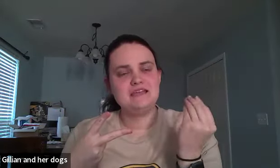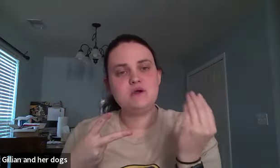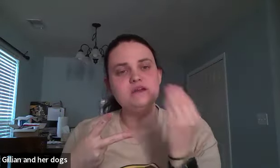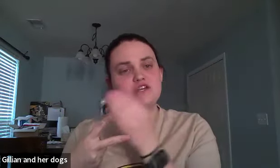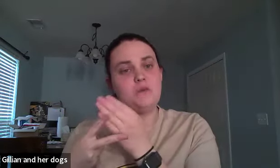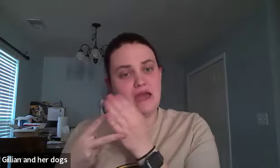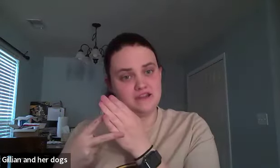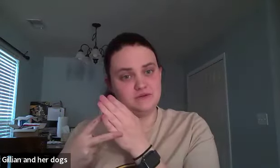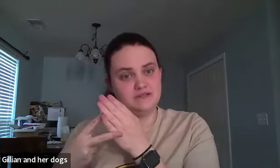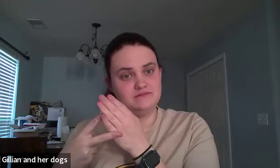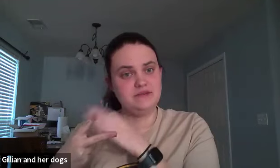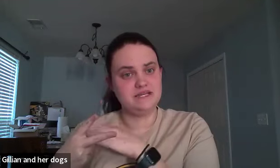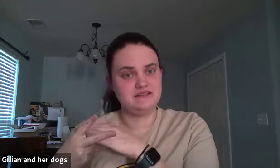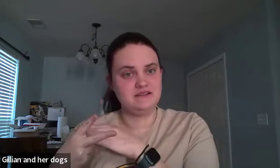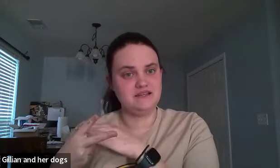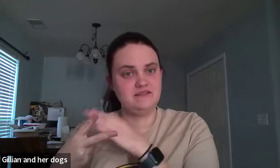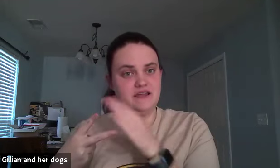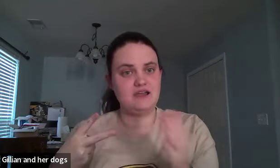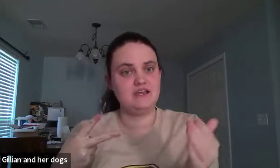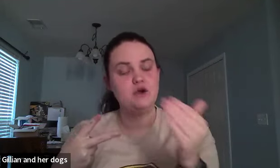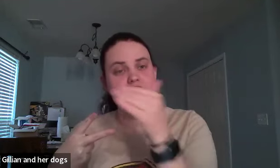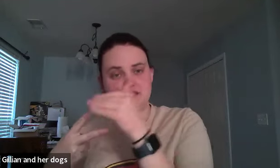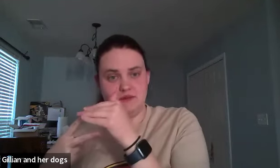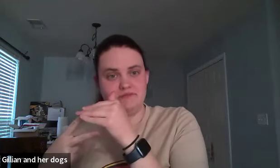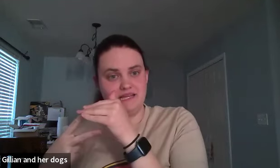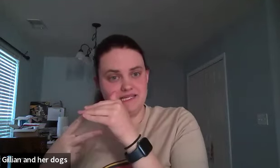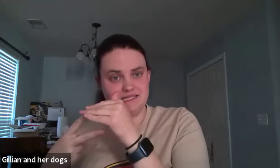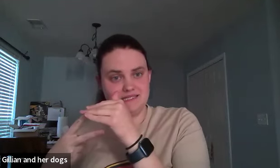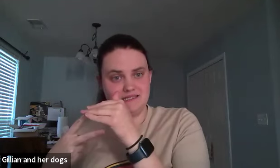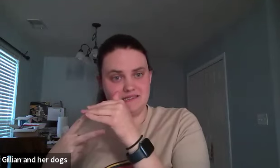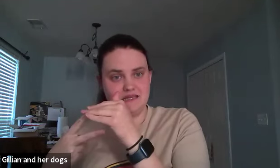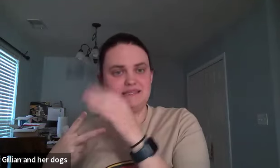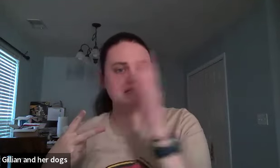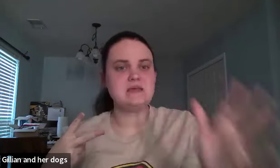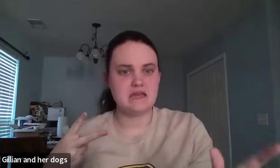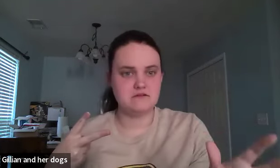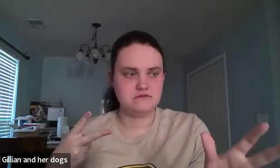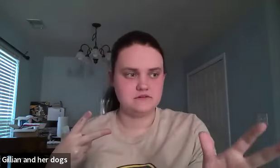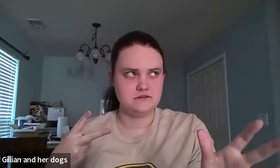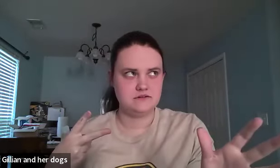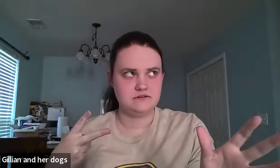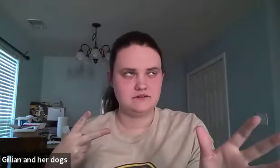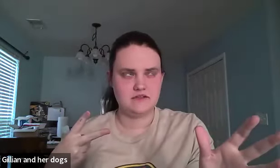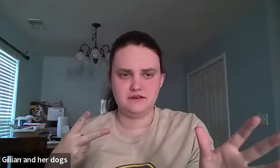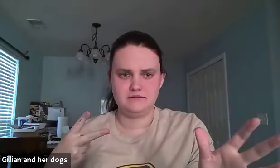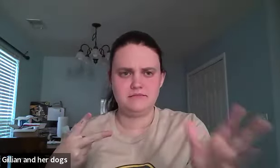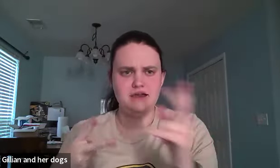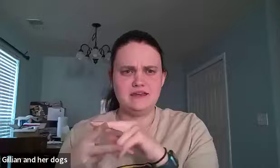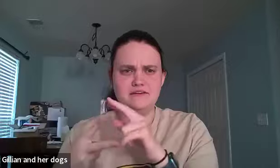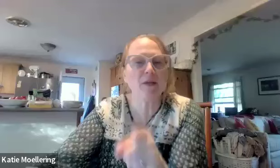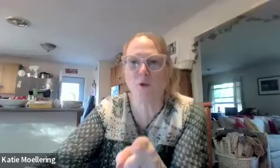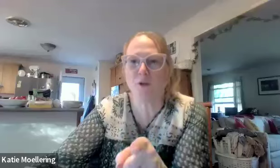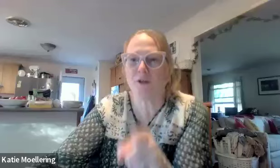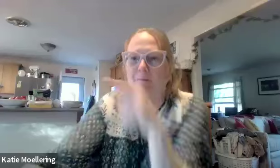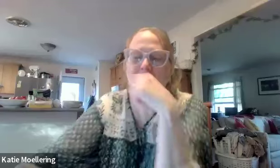It's how I can go back to it, basically. Like I can go back to my place. It's like a save, I think. A I cannot. placeholder.